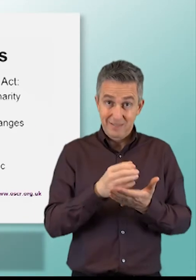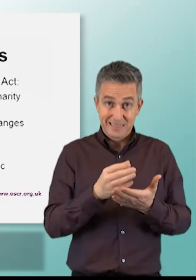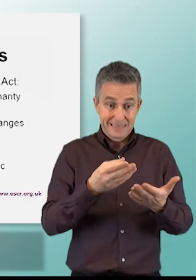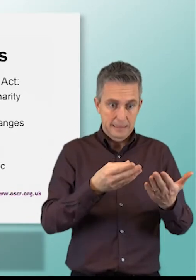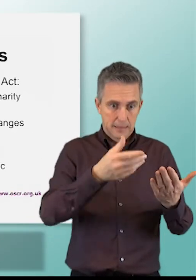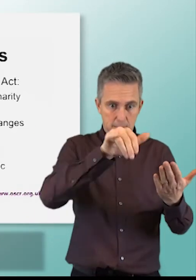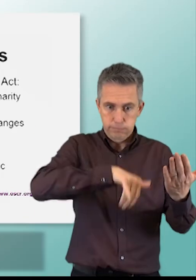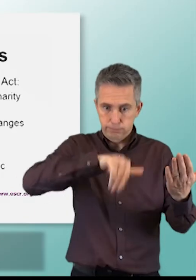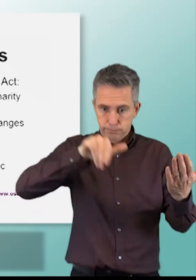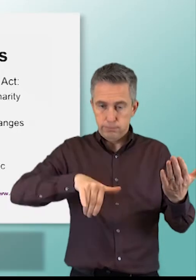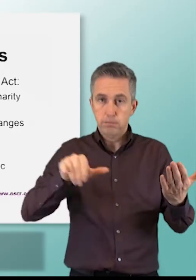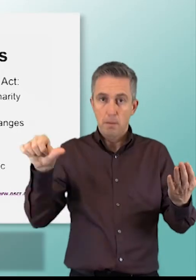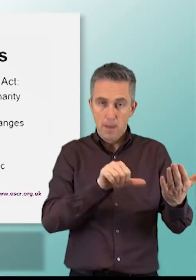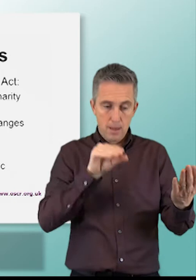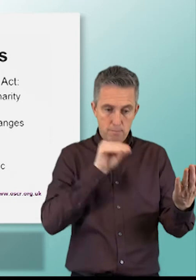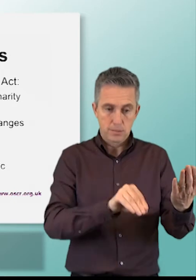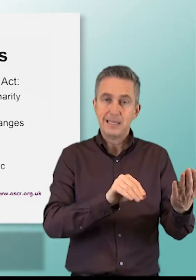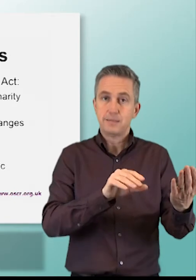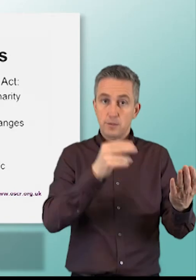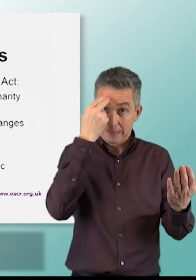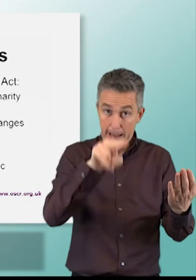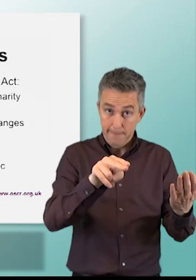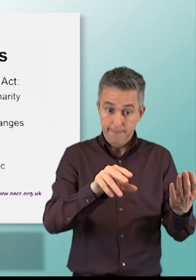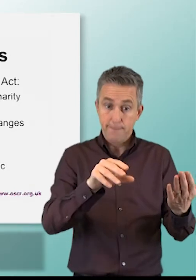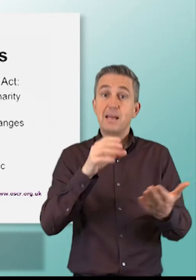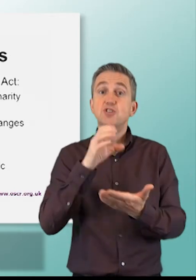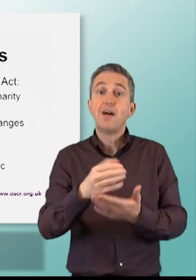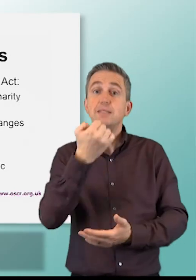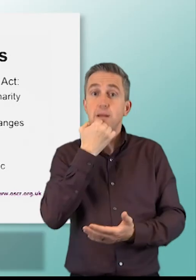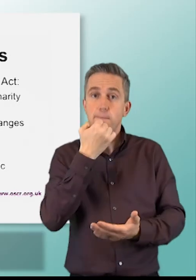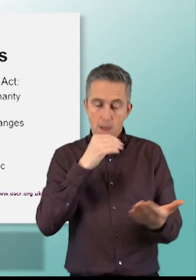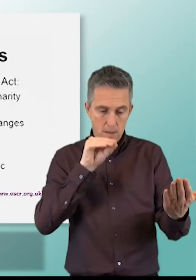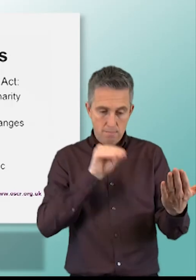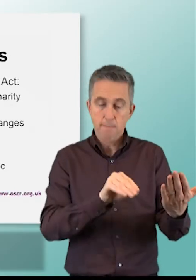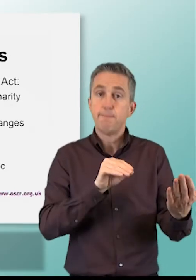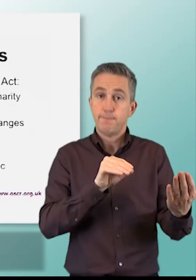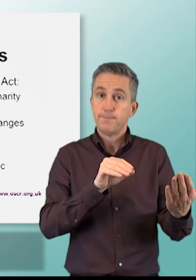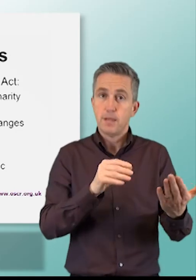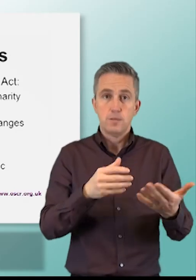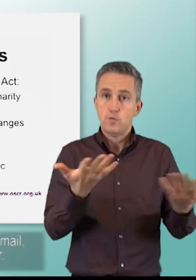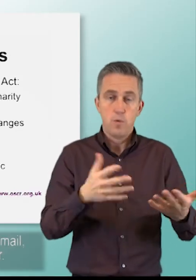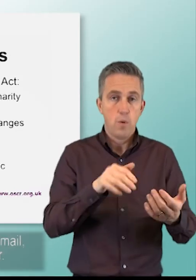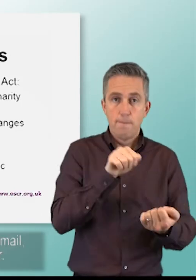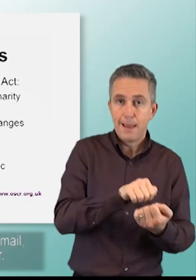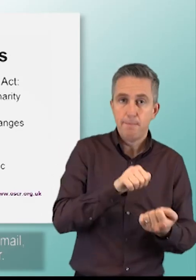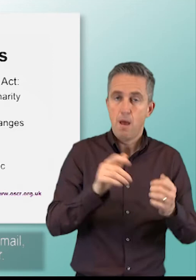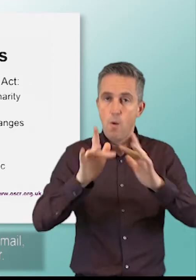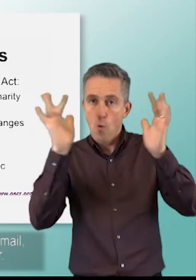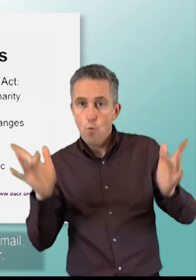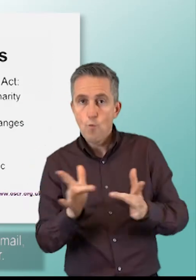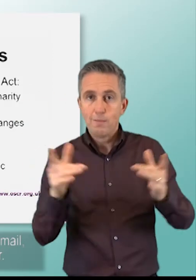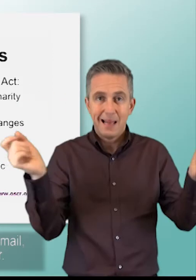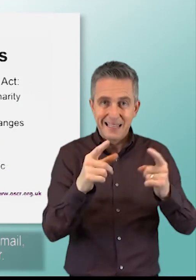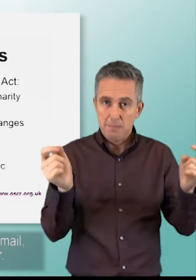charity's materials that you are a charity and having your name and your Scottish charity number displayed very clearly. Now that applies to stationery,